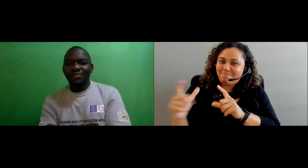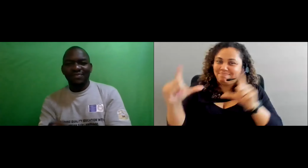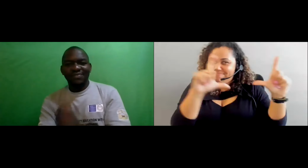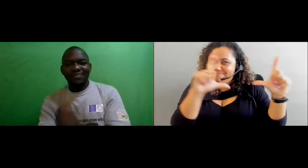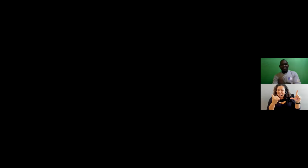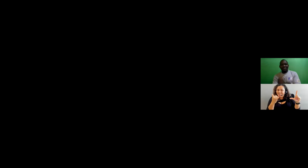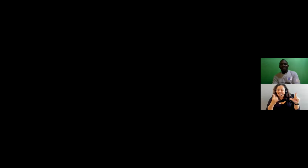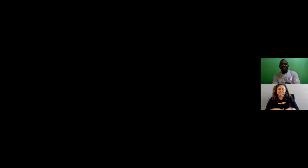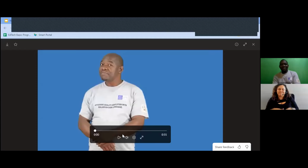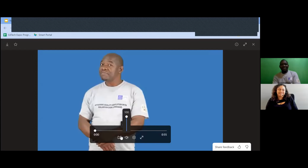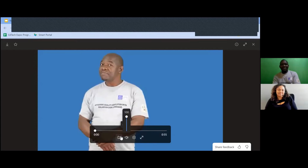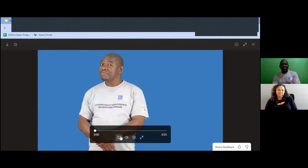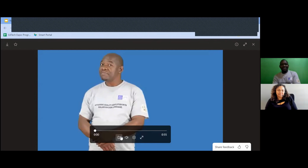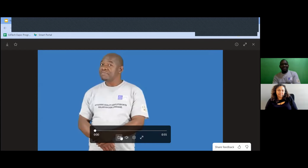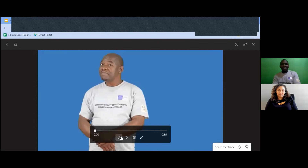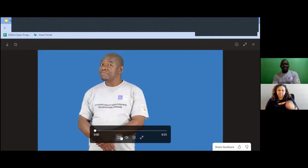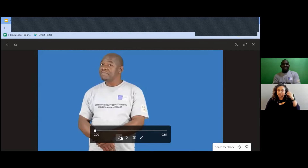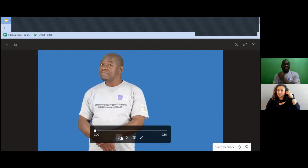coming.